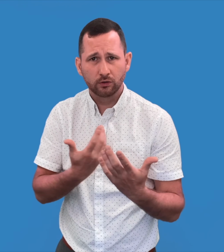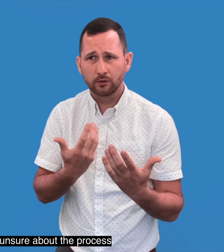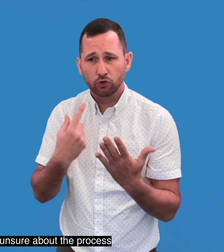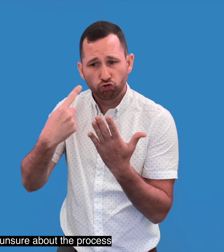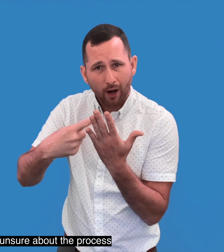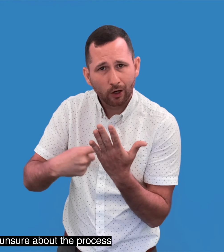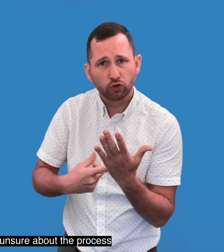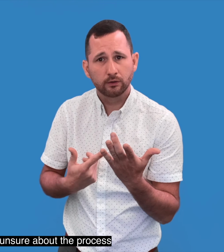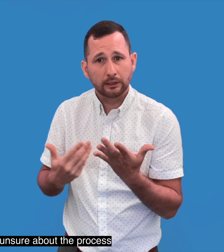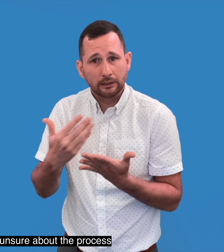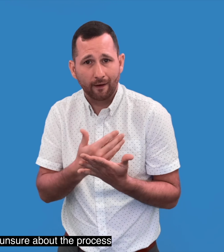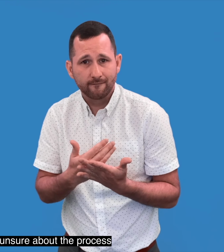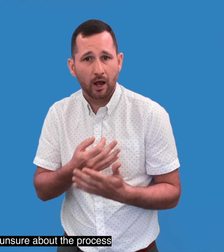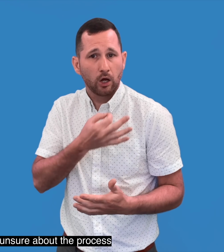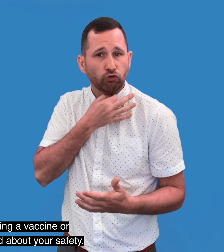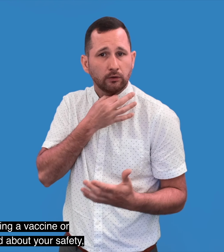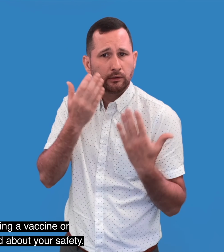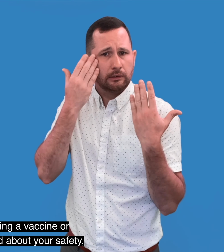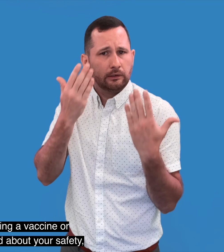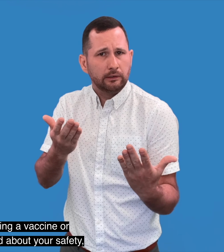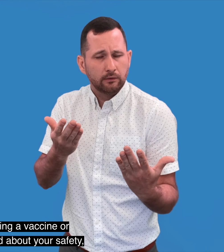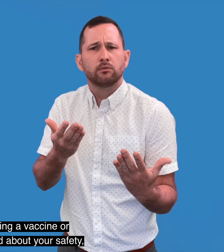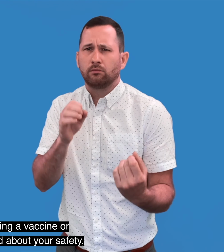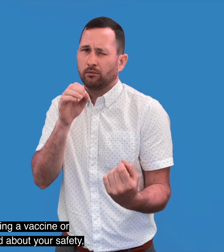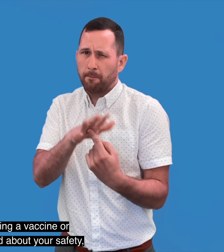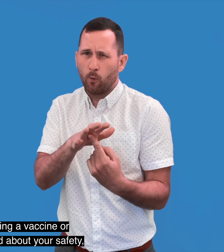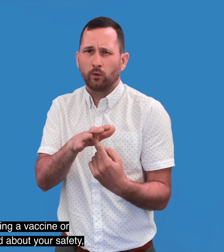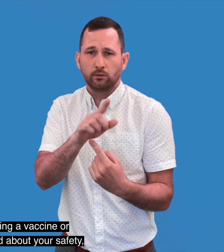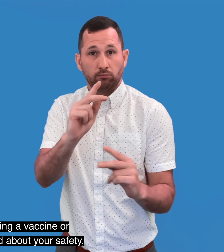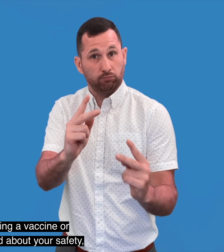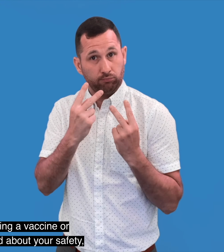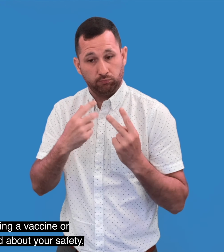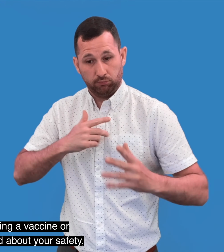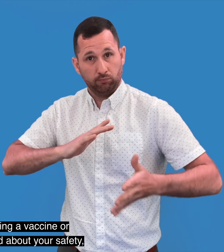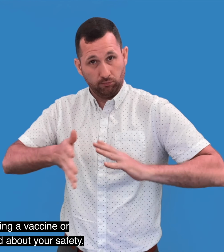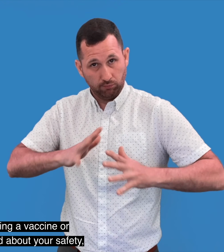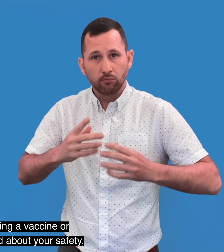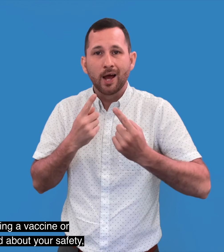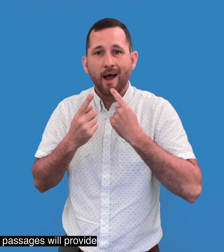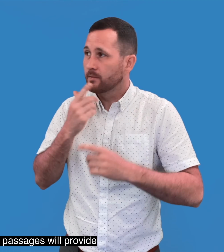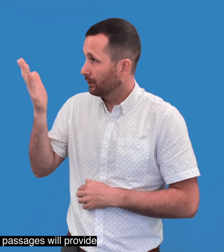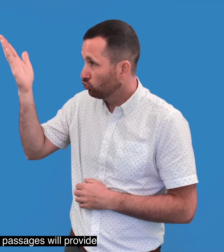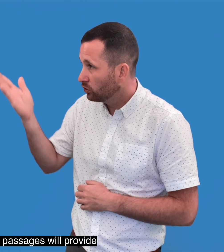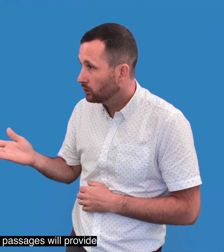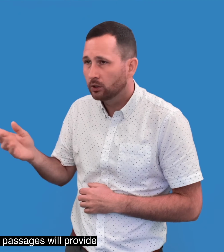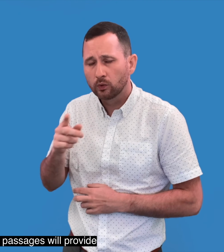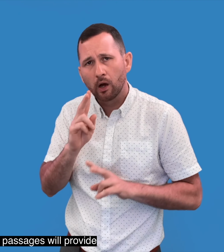Whether you're unsure about the process of getting a vaccine or concerned about its safety, the following passages will